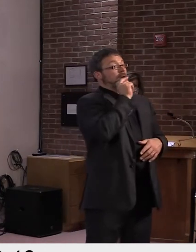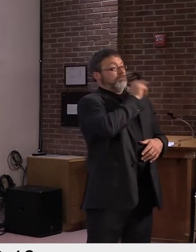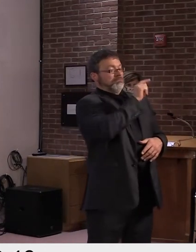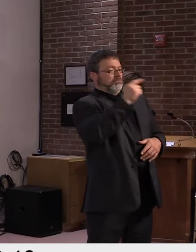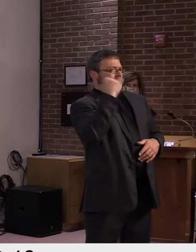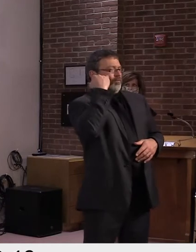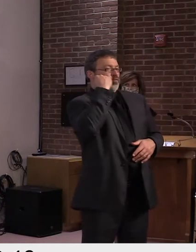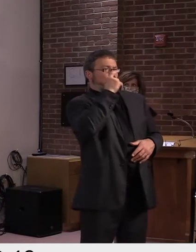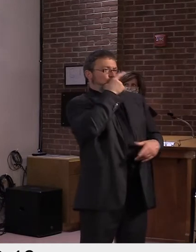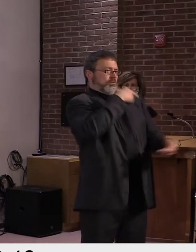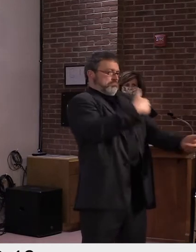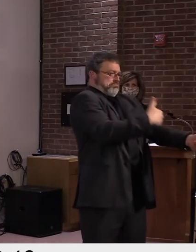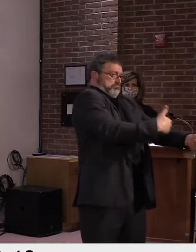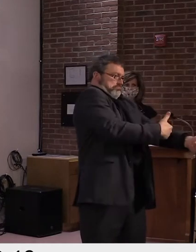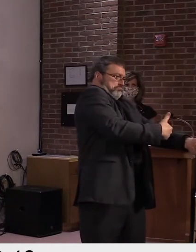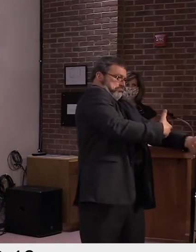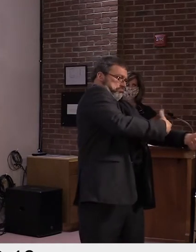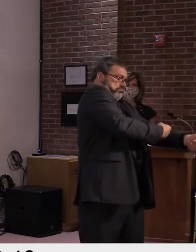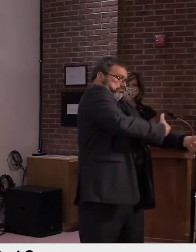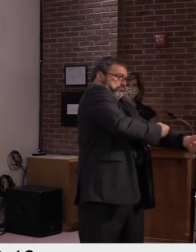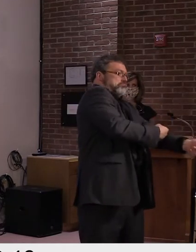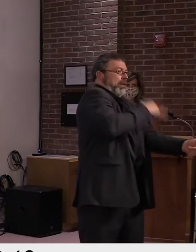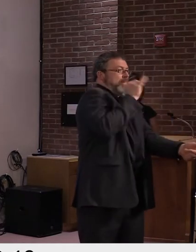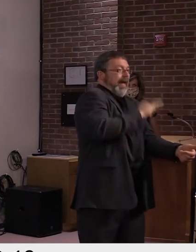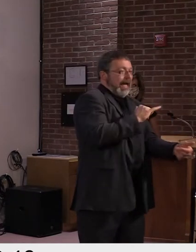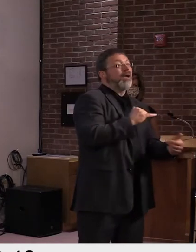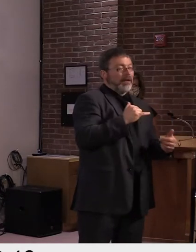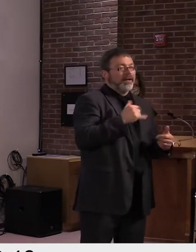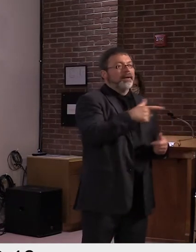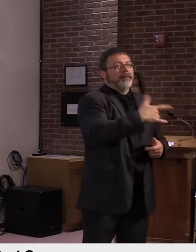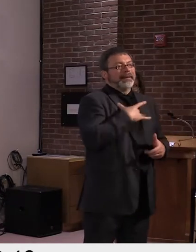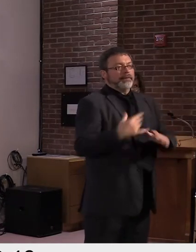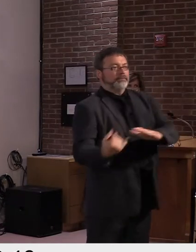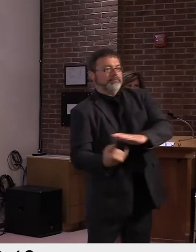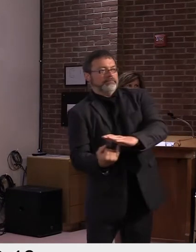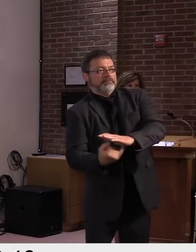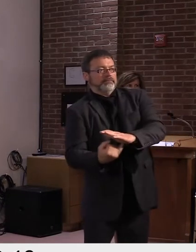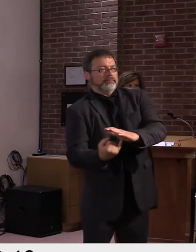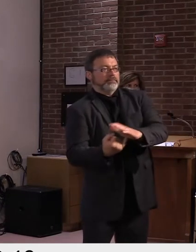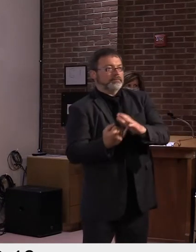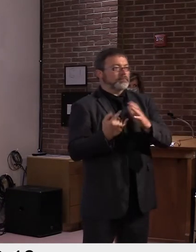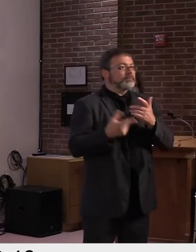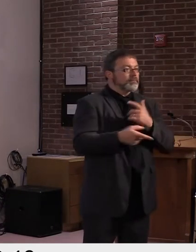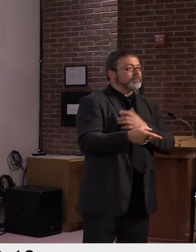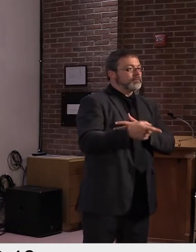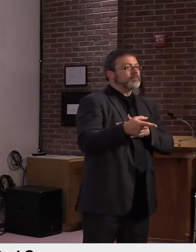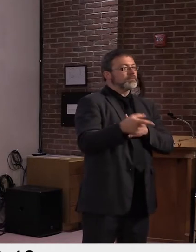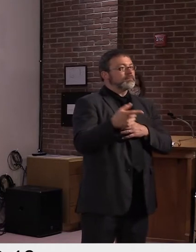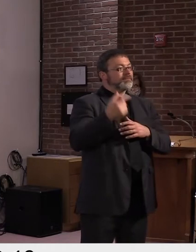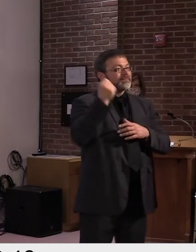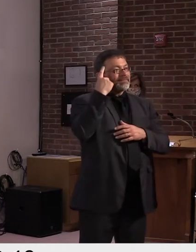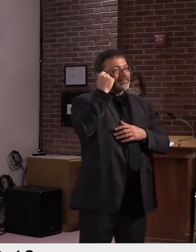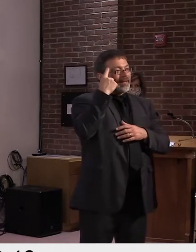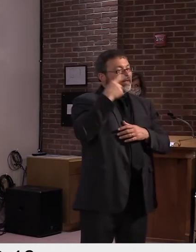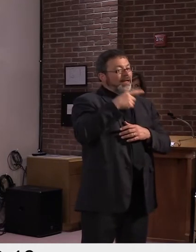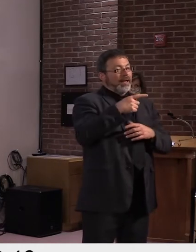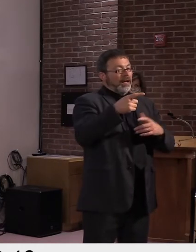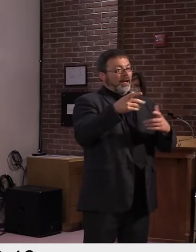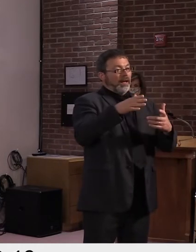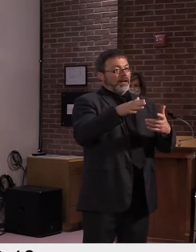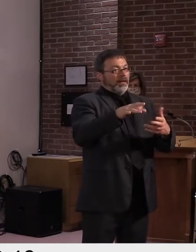And that alone makes them at higher risk of having an overdose and perhaps of dying from an overdose.